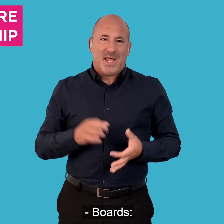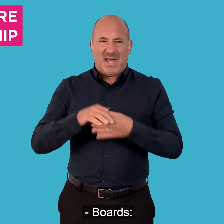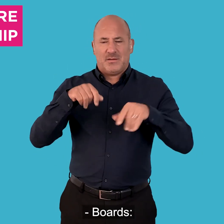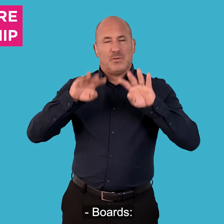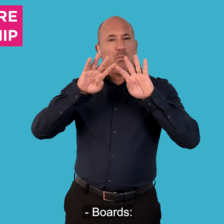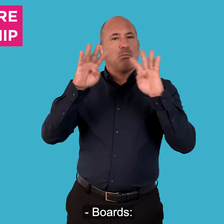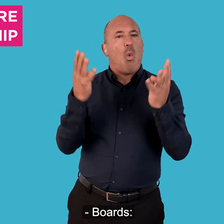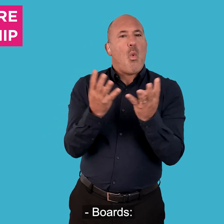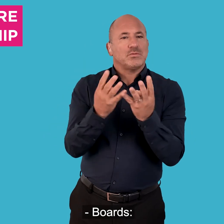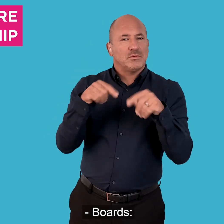Boards.